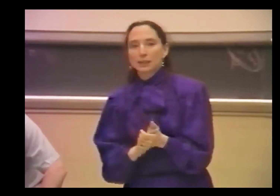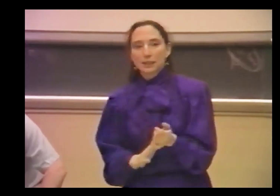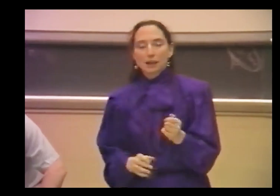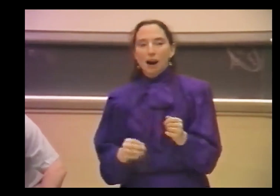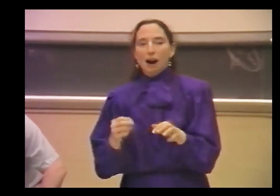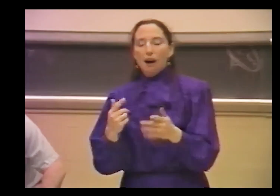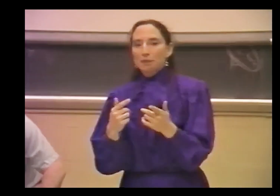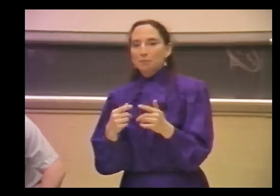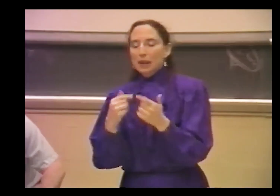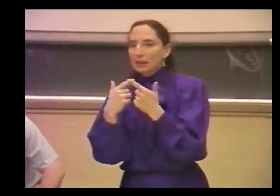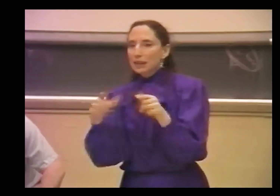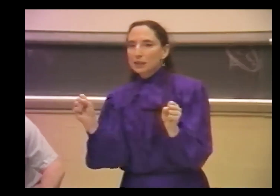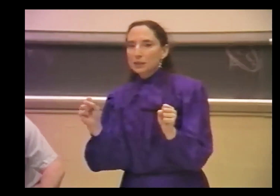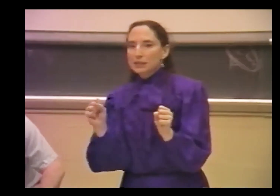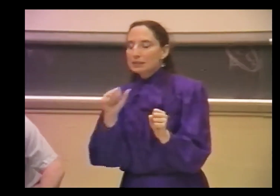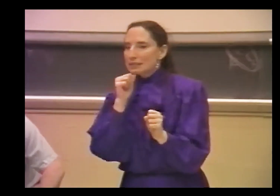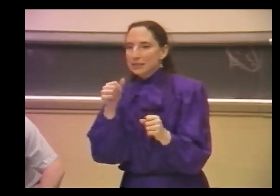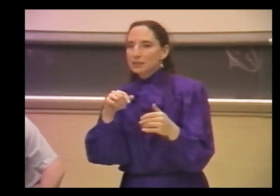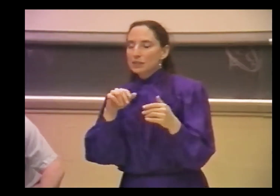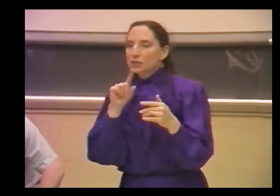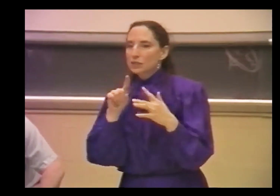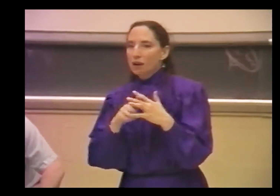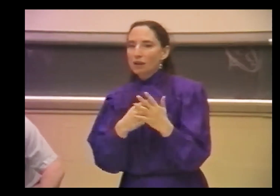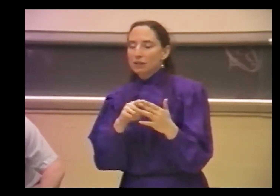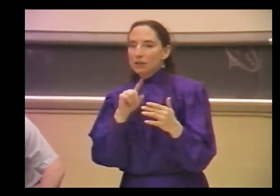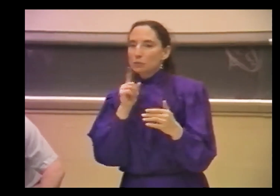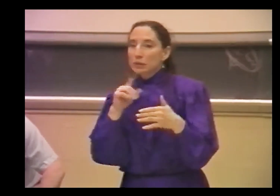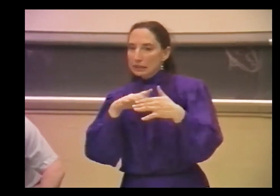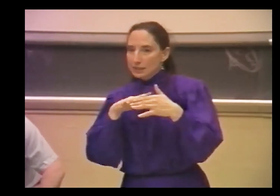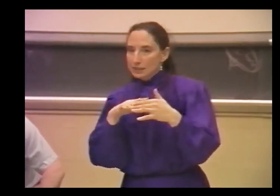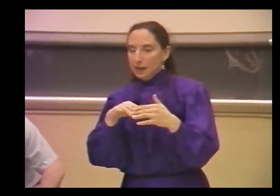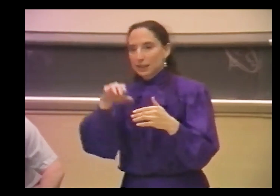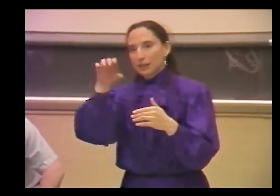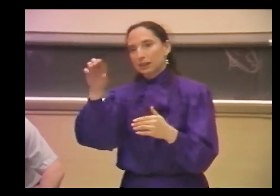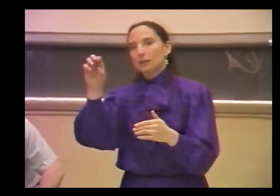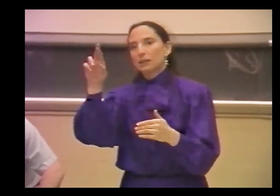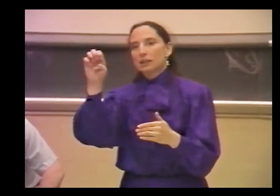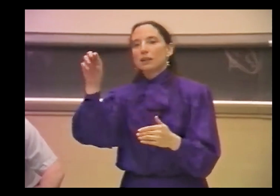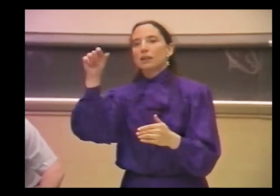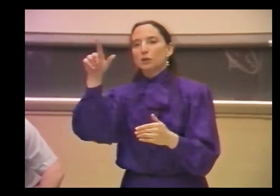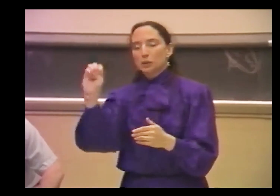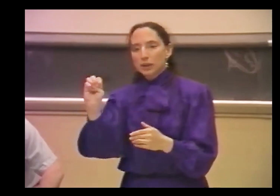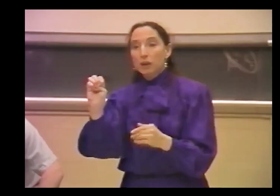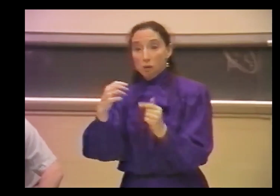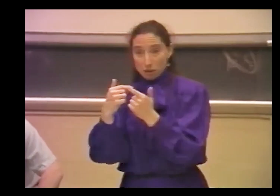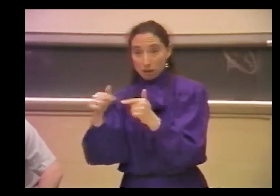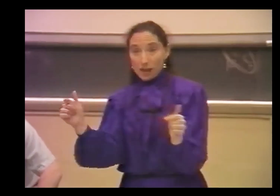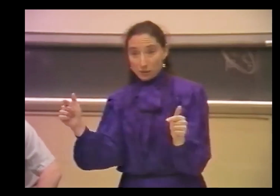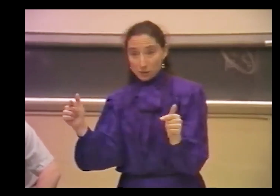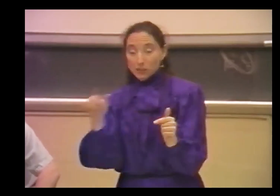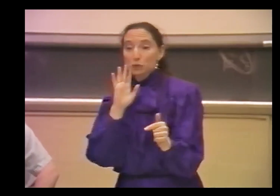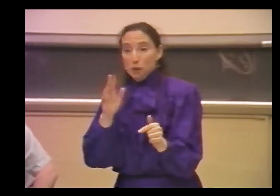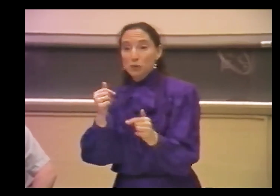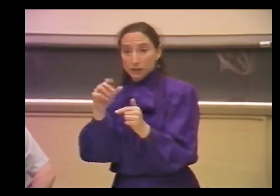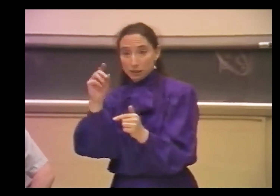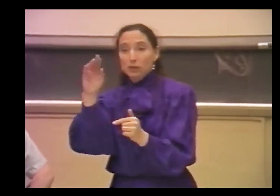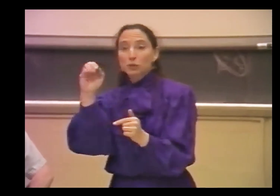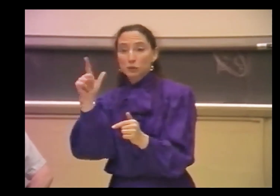interestingly. Linguists didn't start really studying Creole languages, spoken